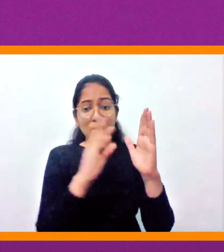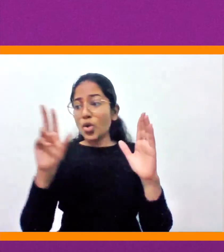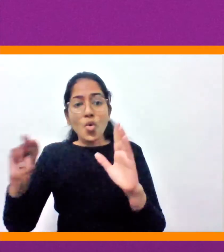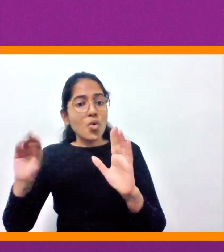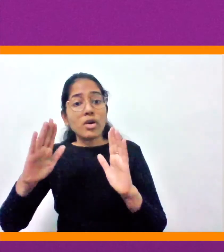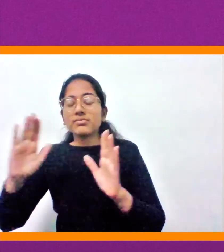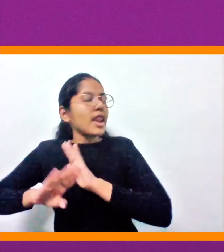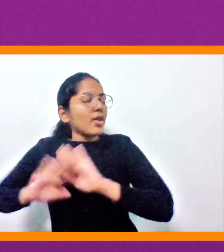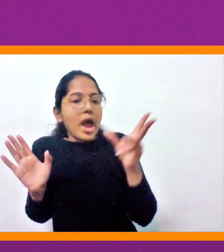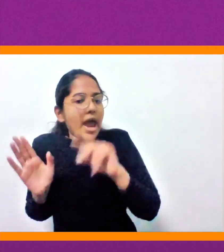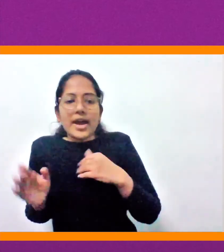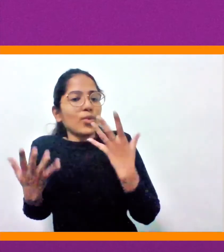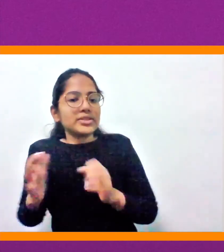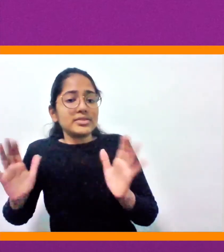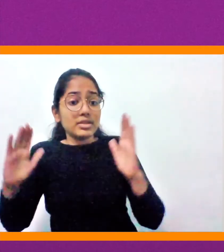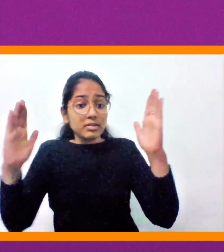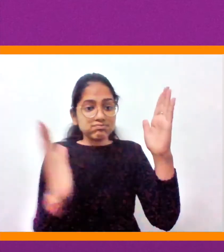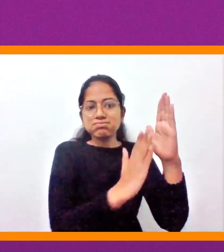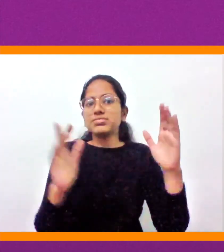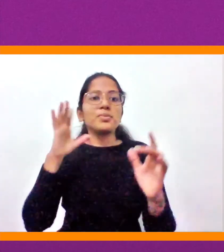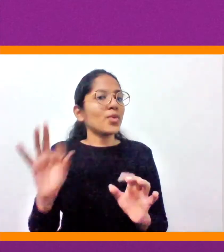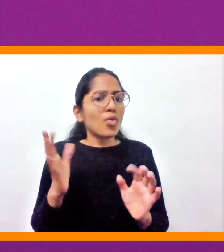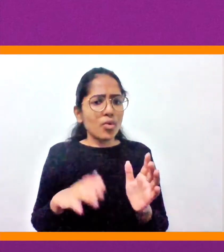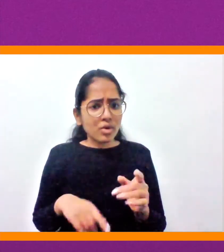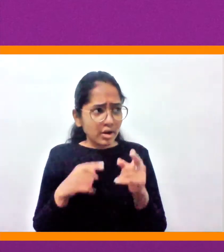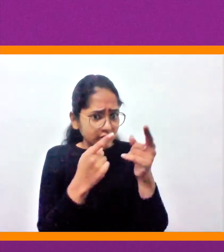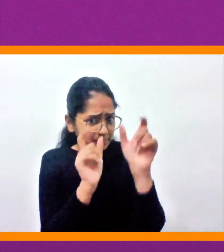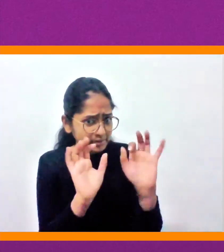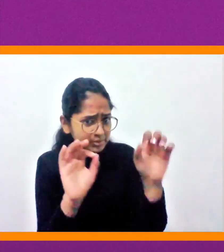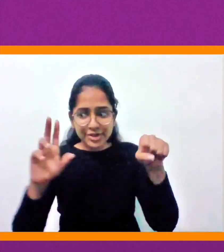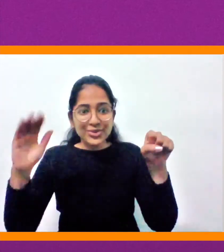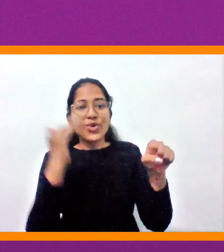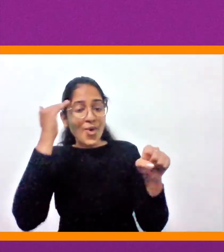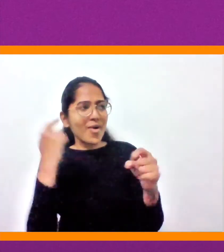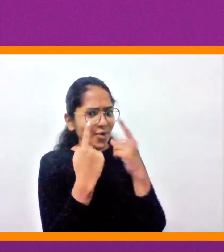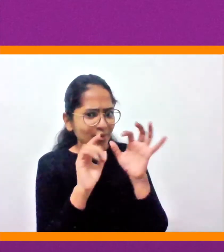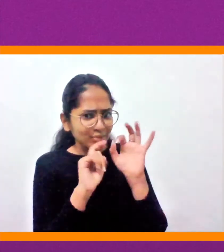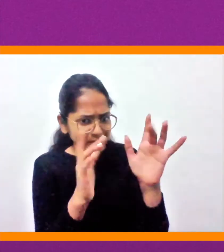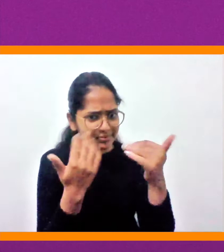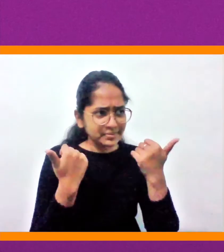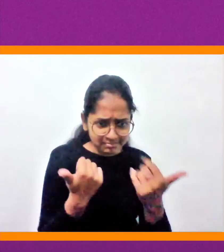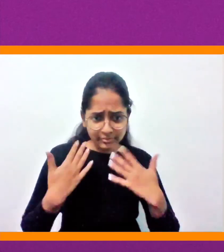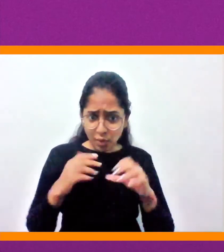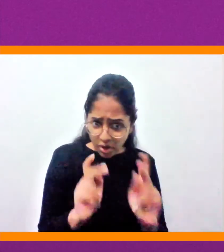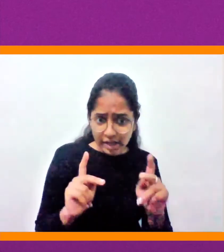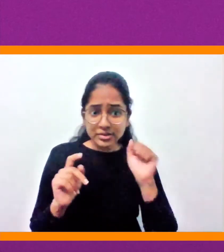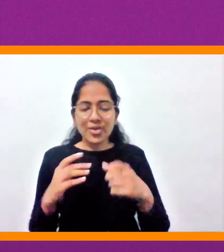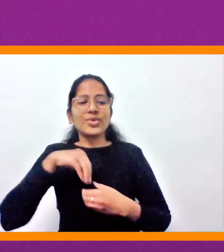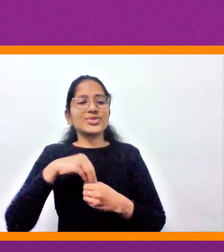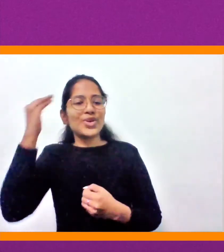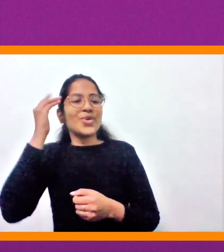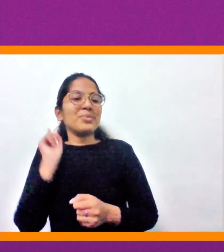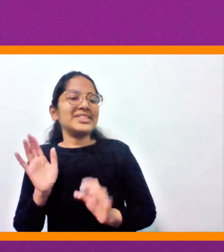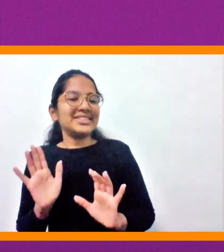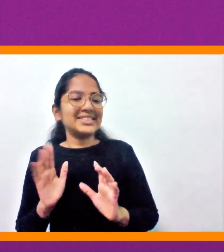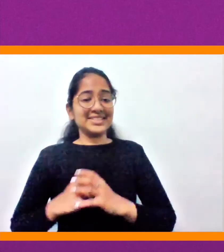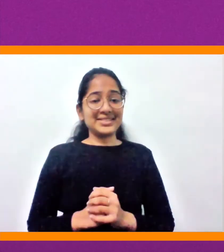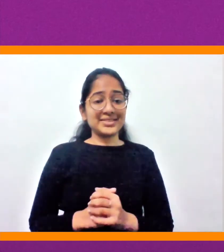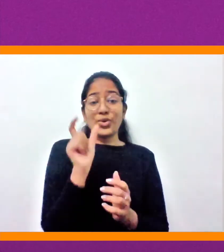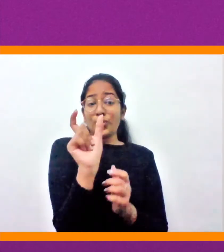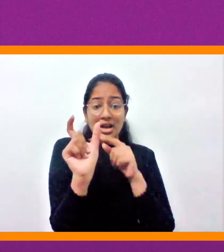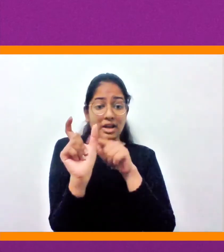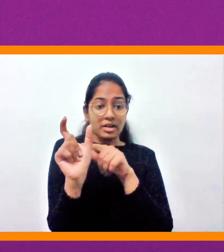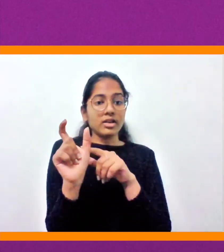about going ahead with a sexual act, changes her mind, or is in two minds at the same time? In these instances,